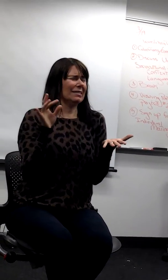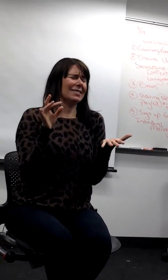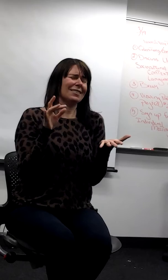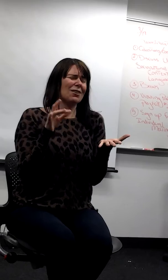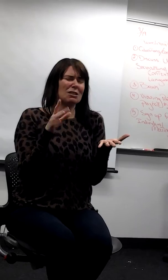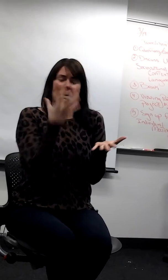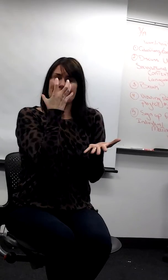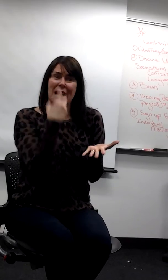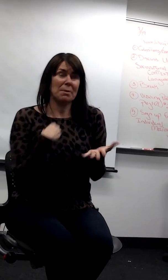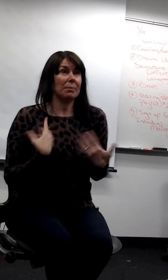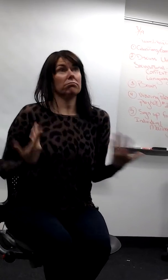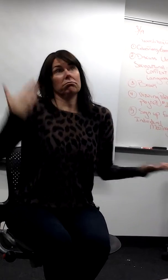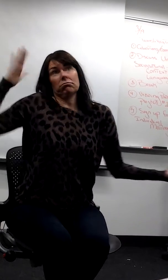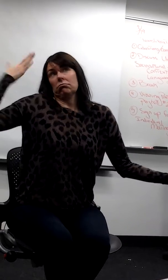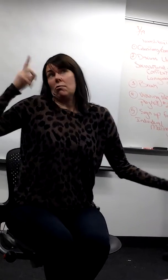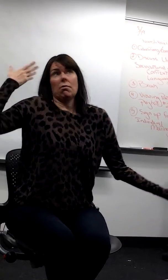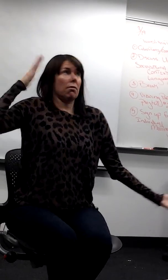My mom was